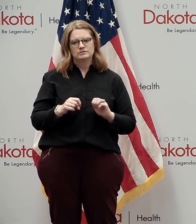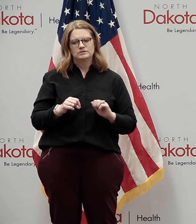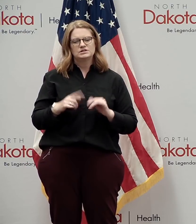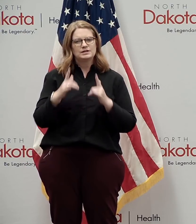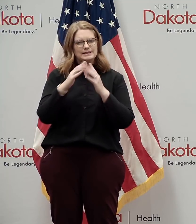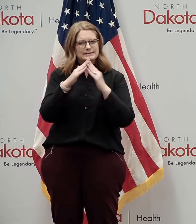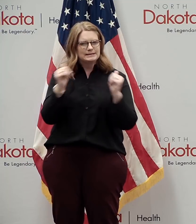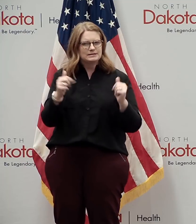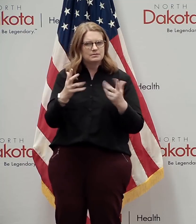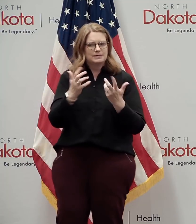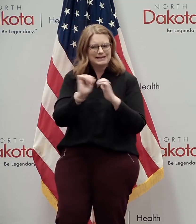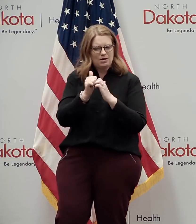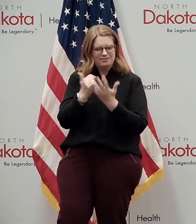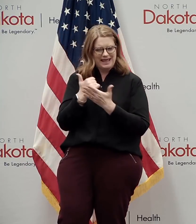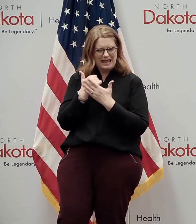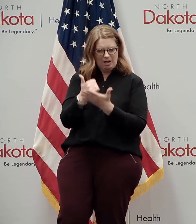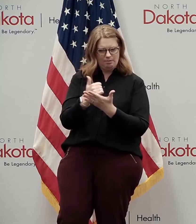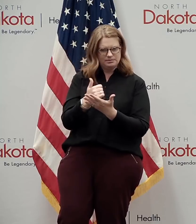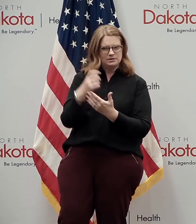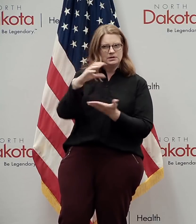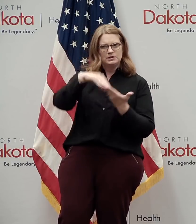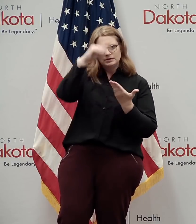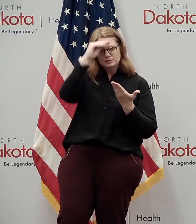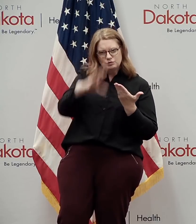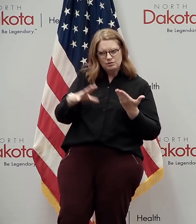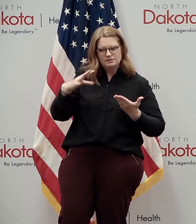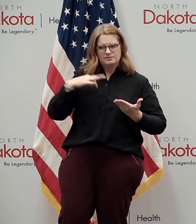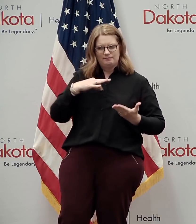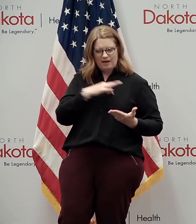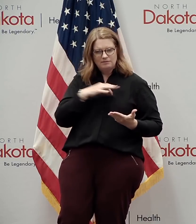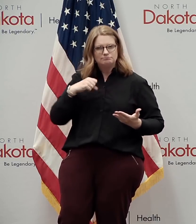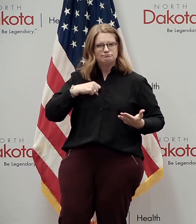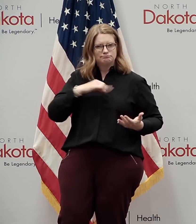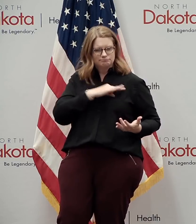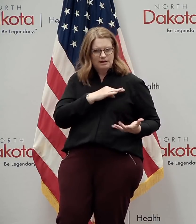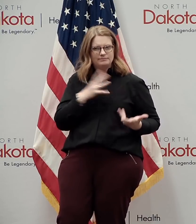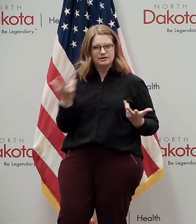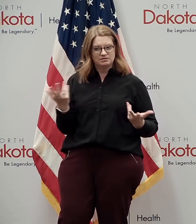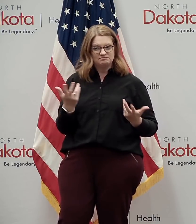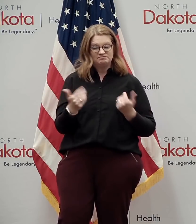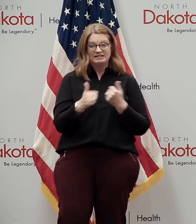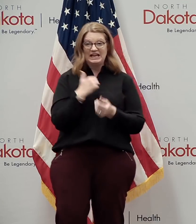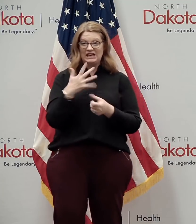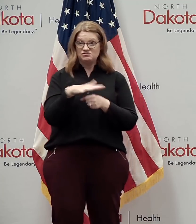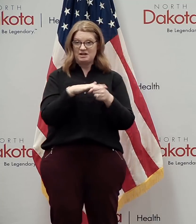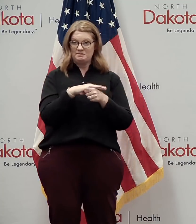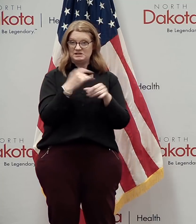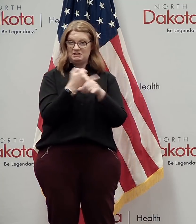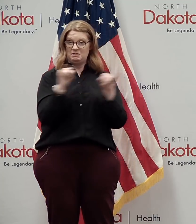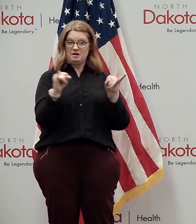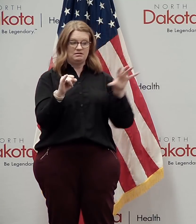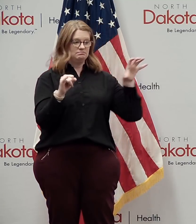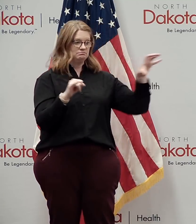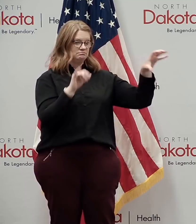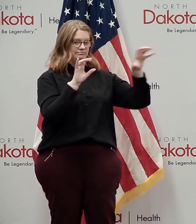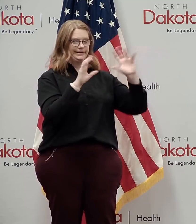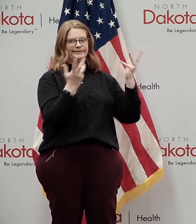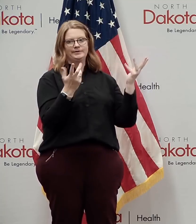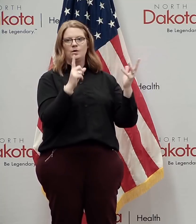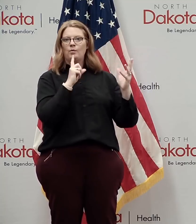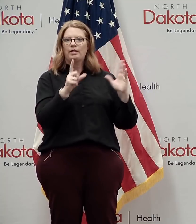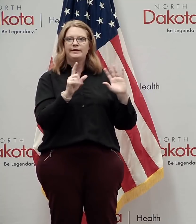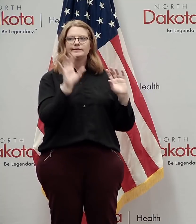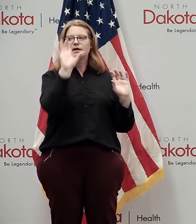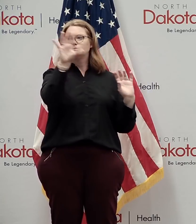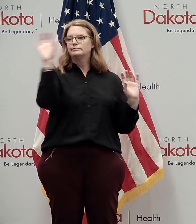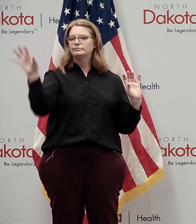front line? Because make no mistake, each campus is in many ways independent here because of the great distances involved. Literally it's hundreds and